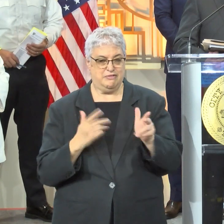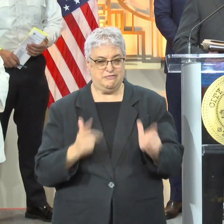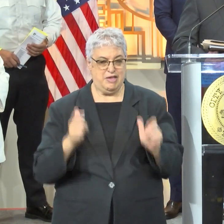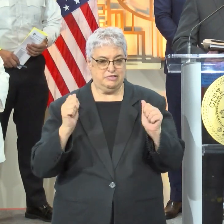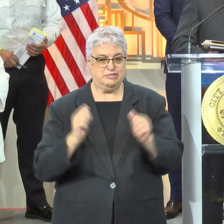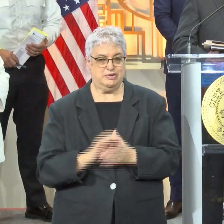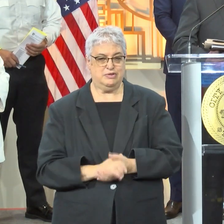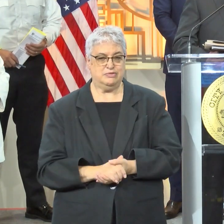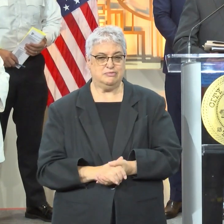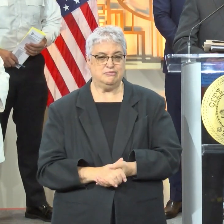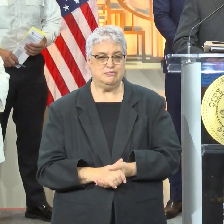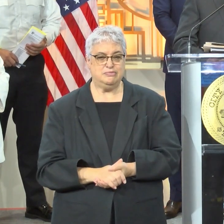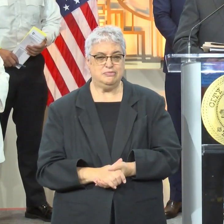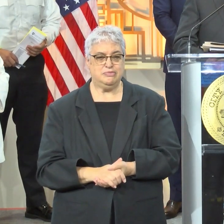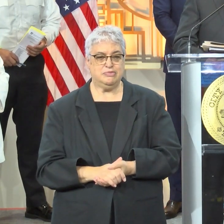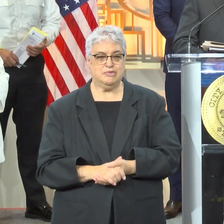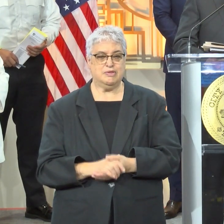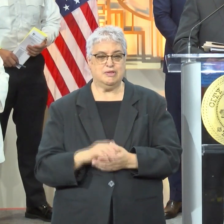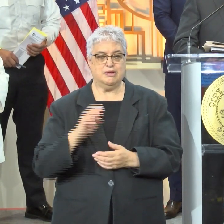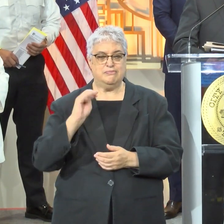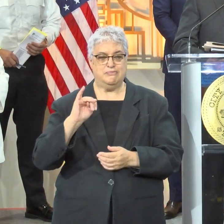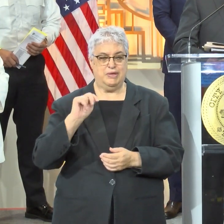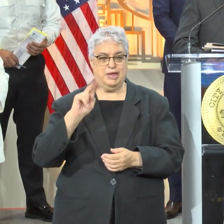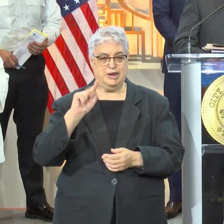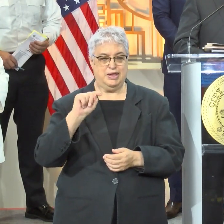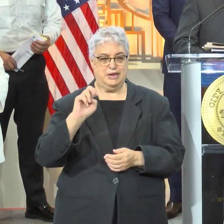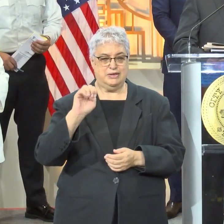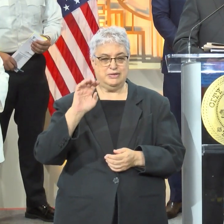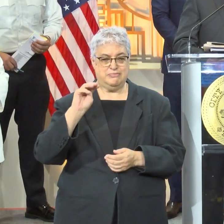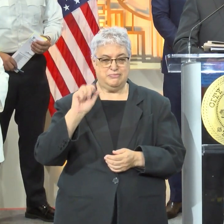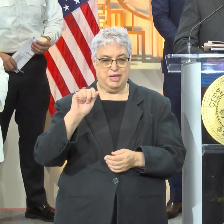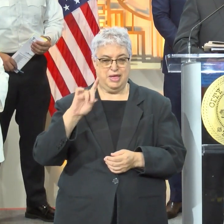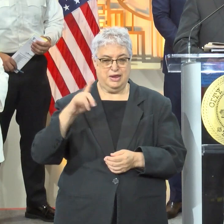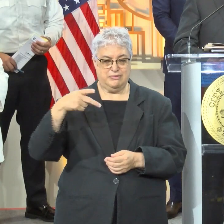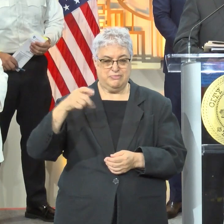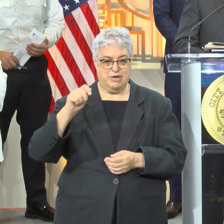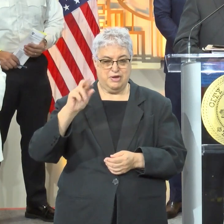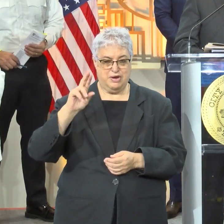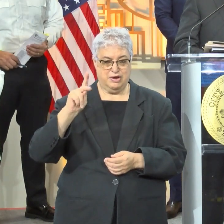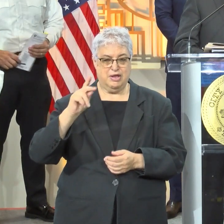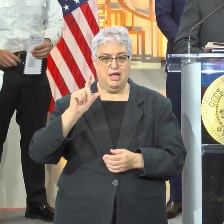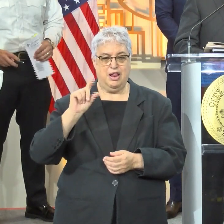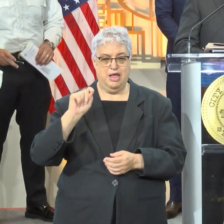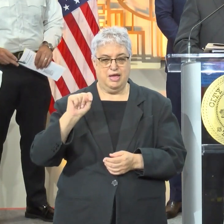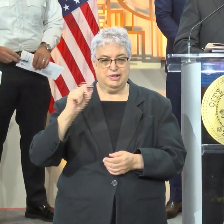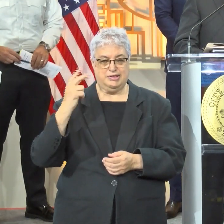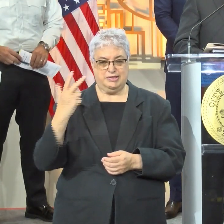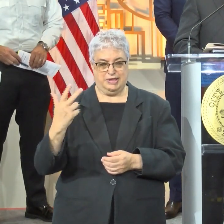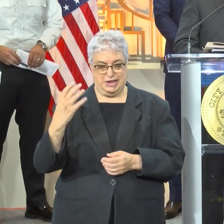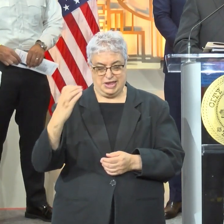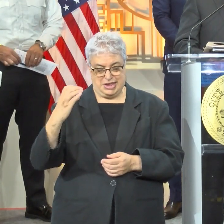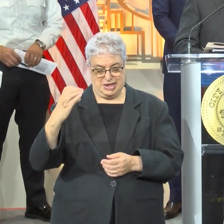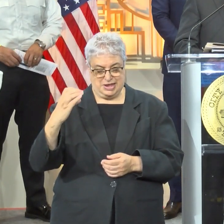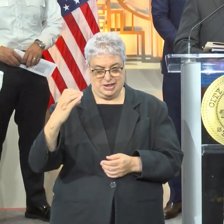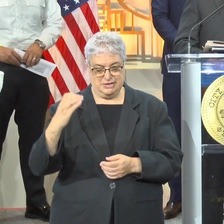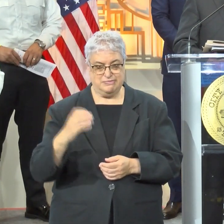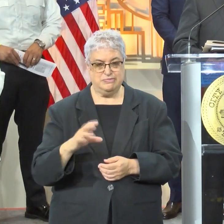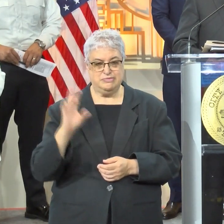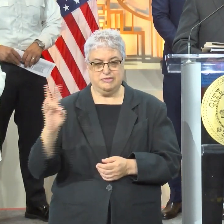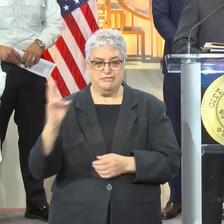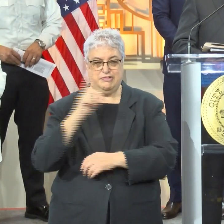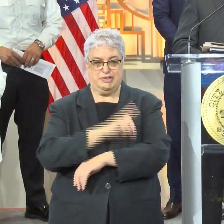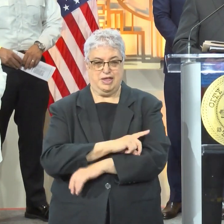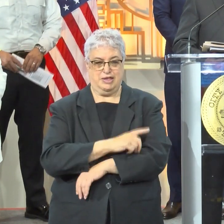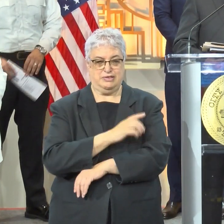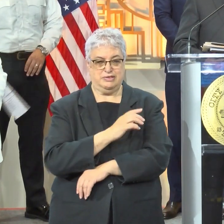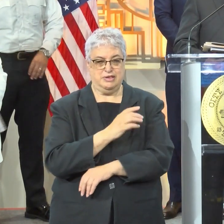quickly. And then finally, at Minute Maid Park in Lot C, there's another test site there that is running 7 days a week,